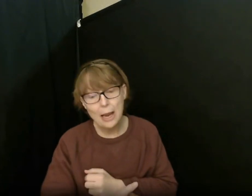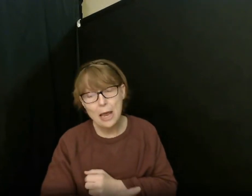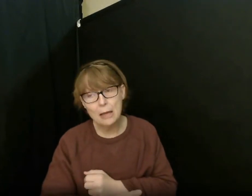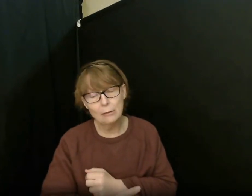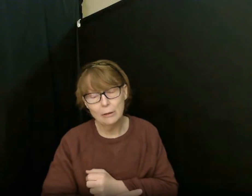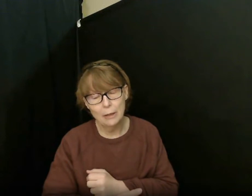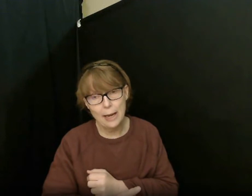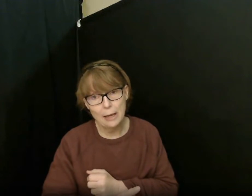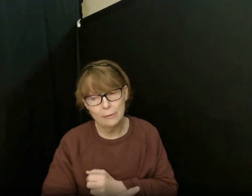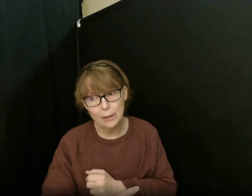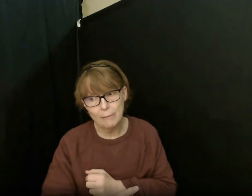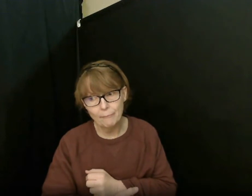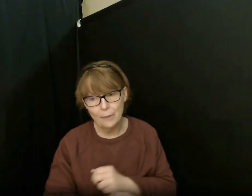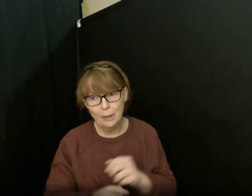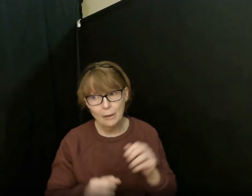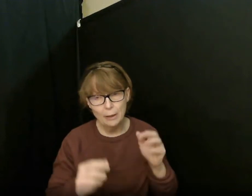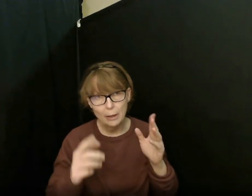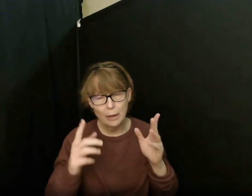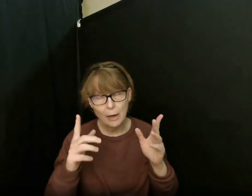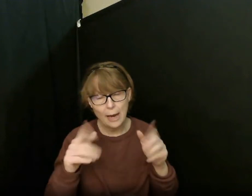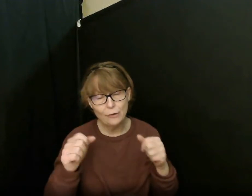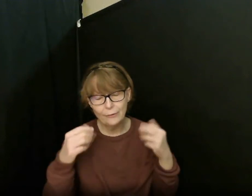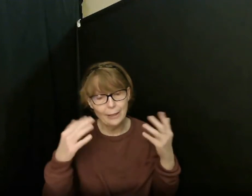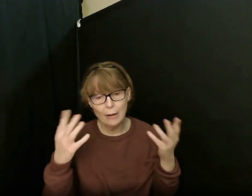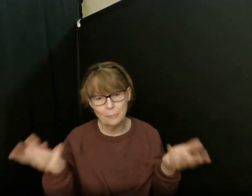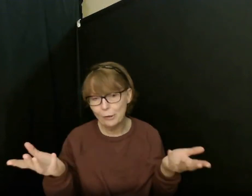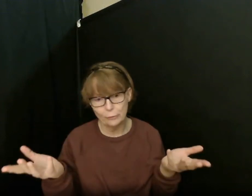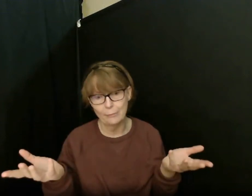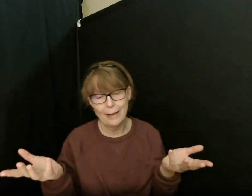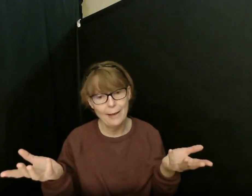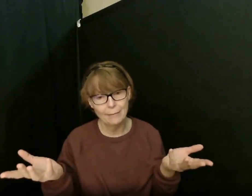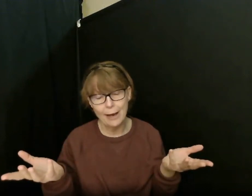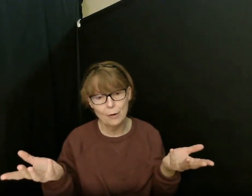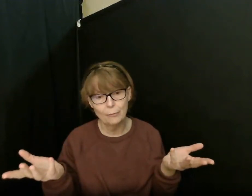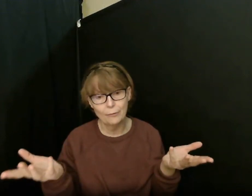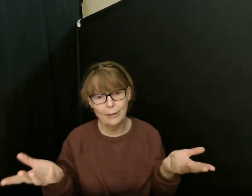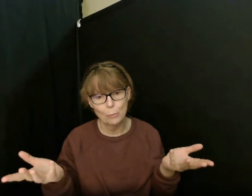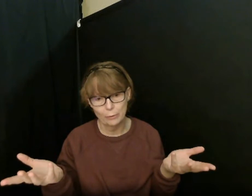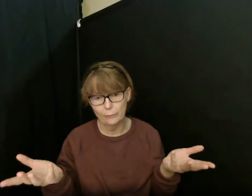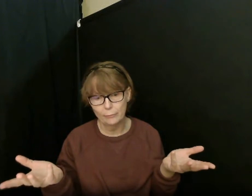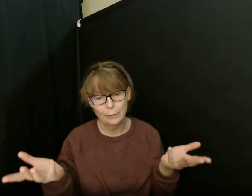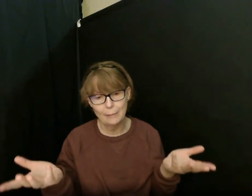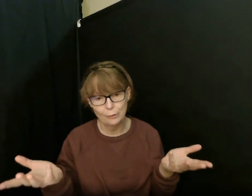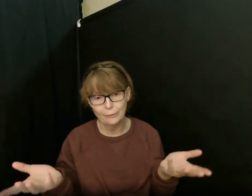Mhm. And I just see it all as pictures in my head. I don't see words when I'm doing sign